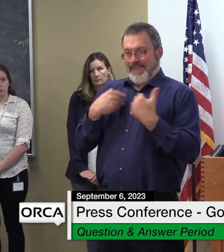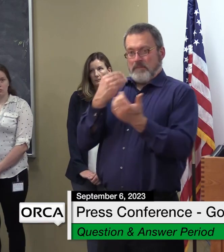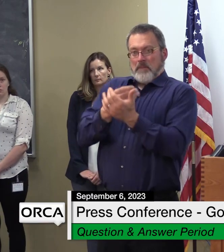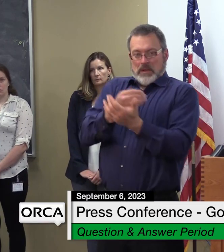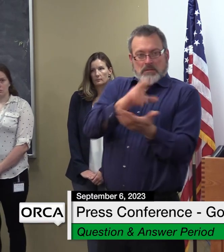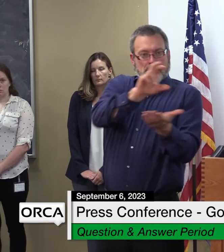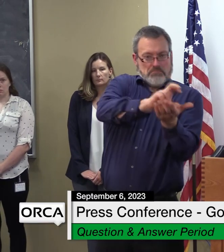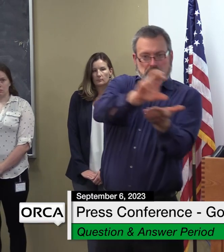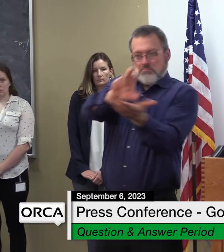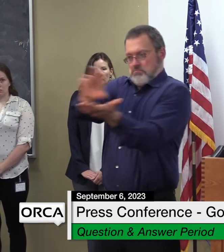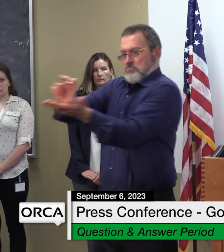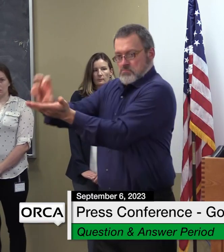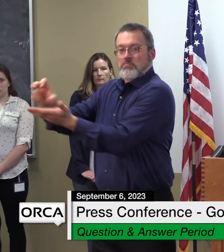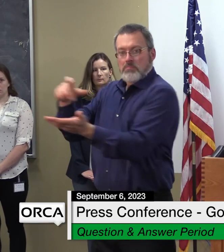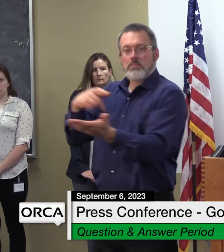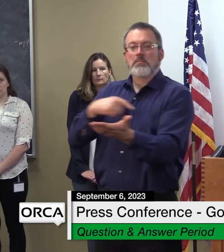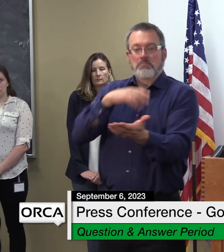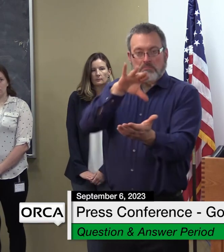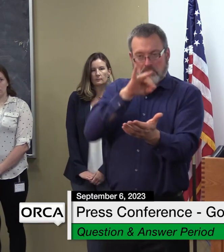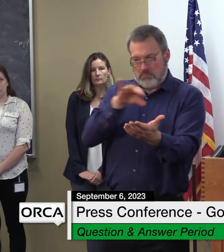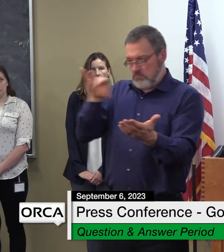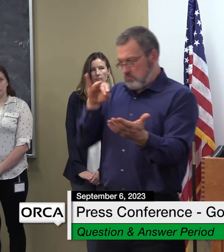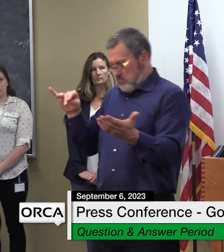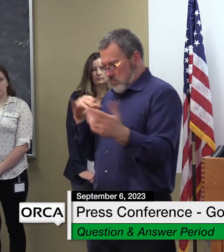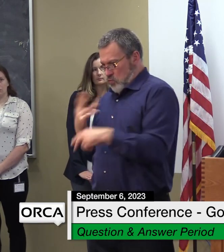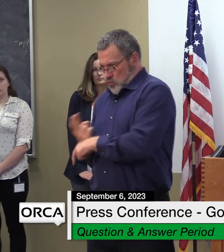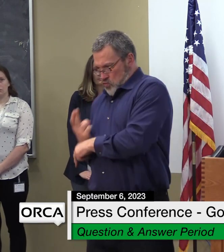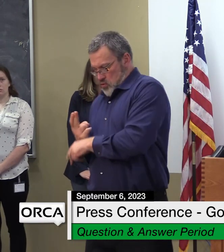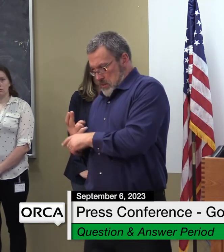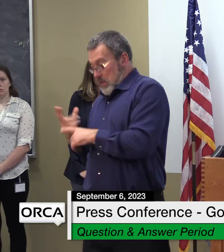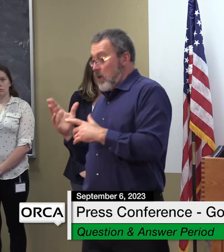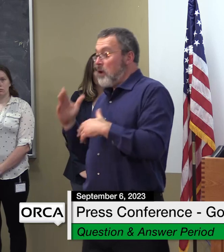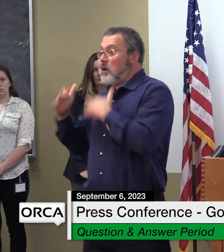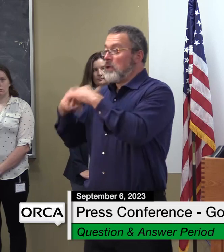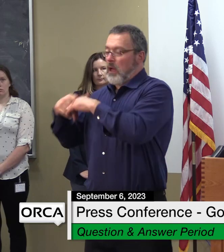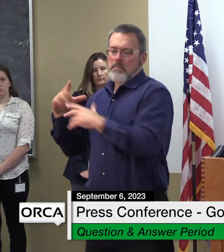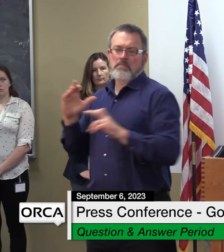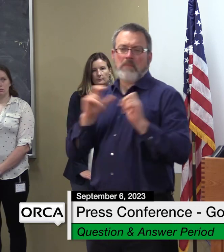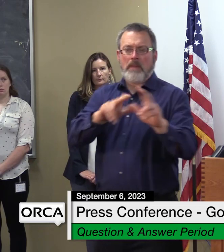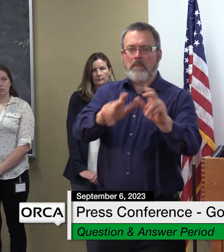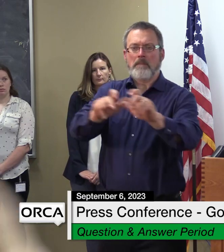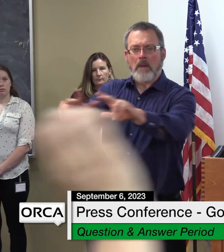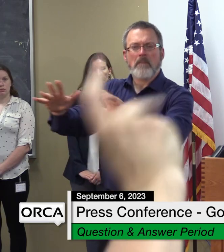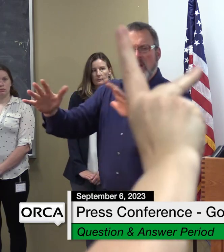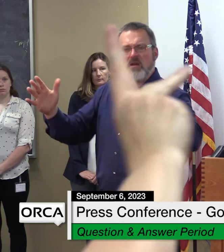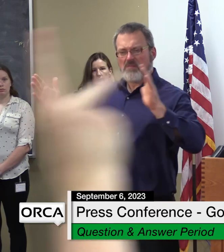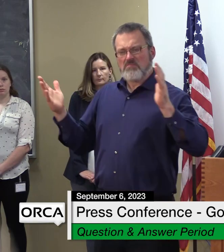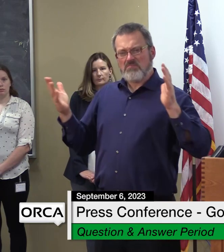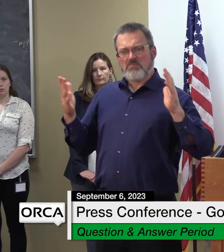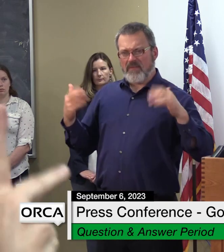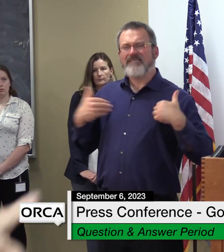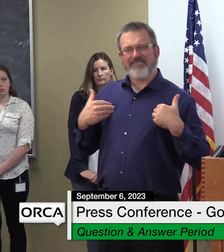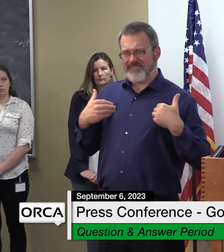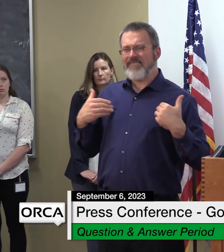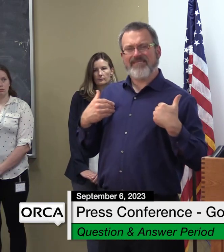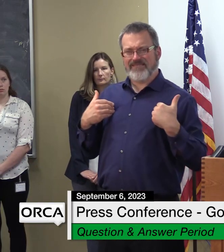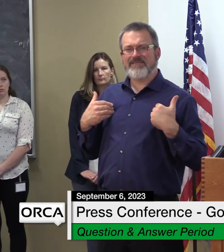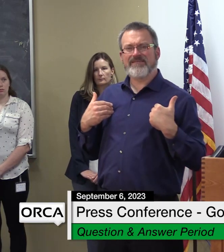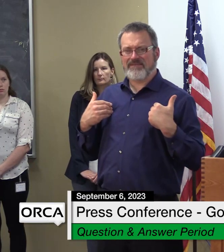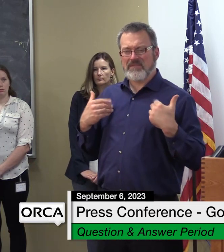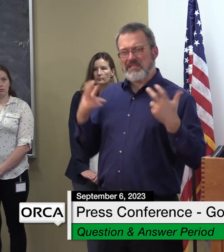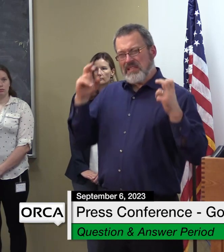some respects that that we will make sure that that's dedicated right up front to backfill that. So there shouldn't be any